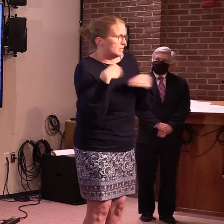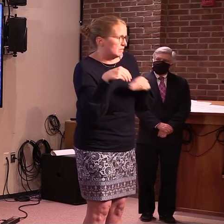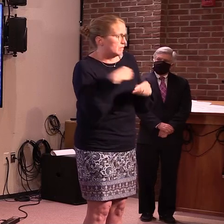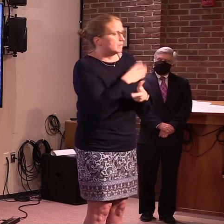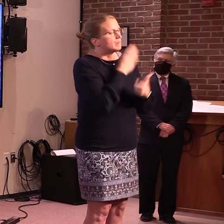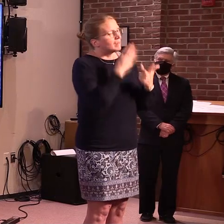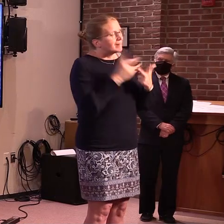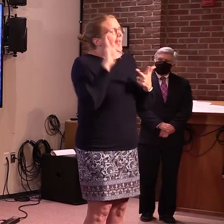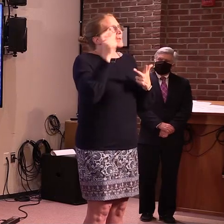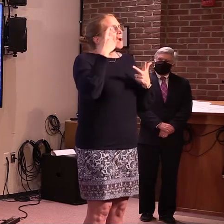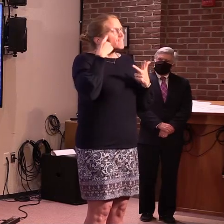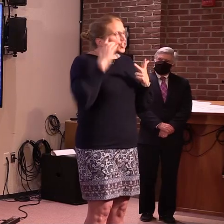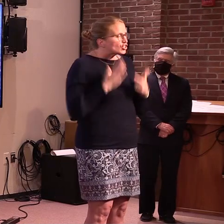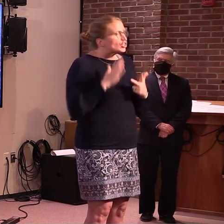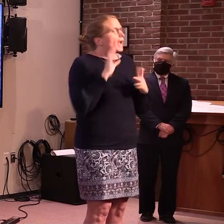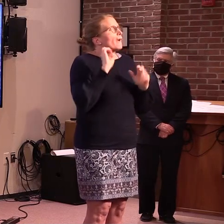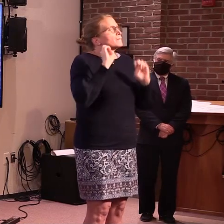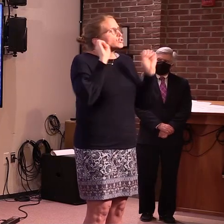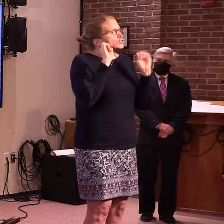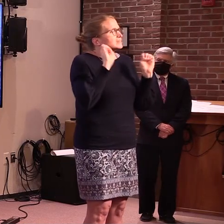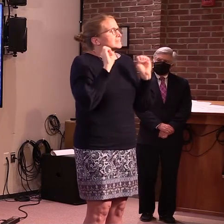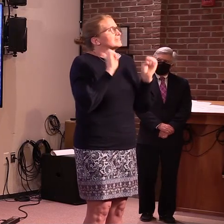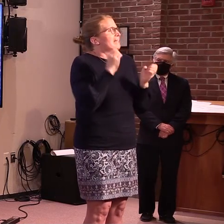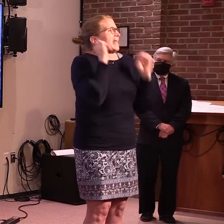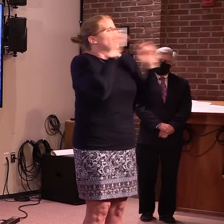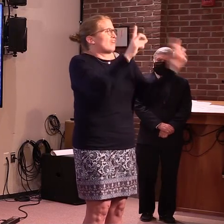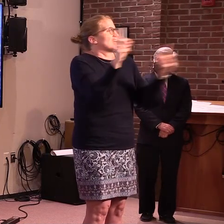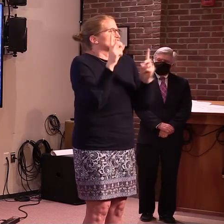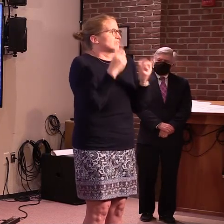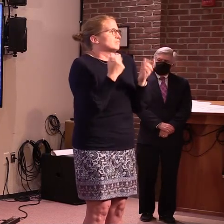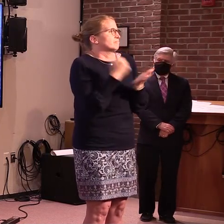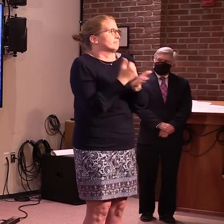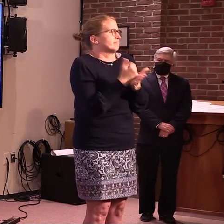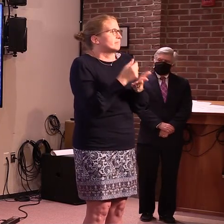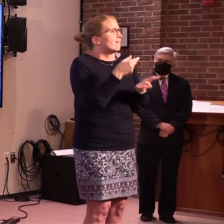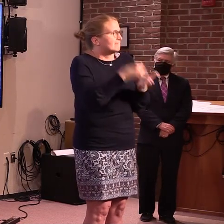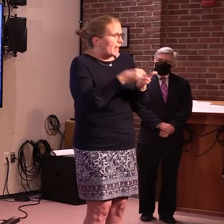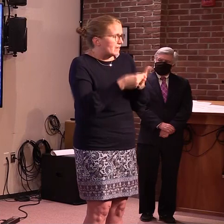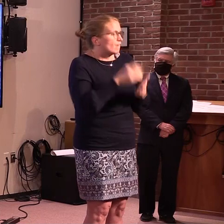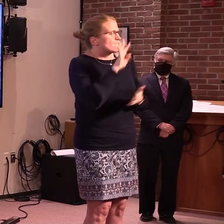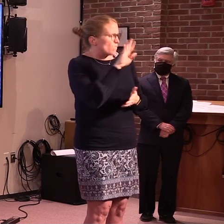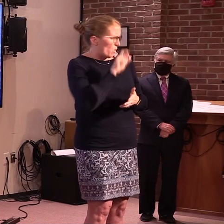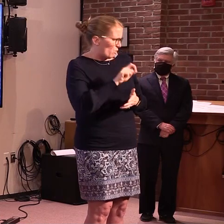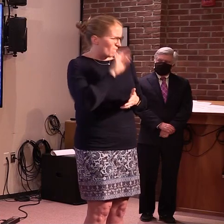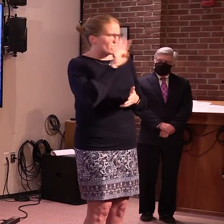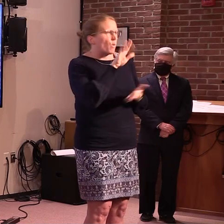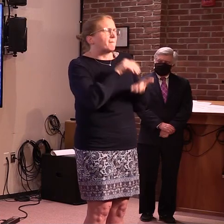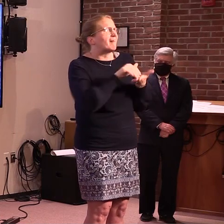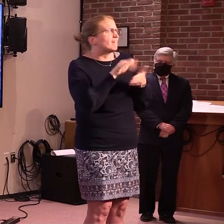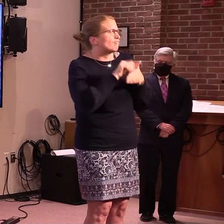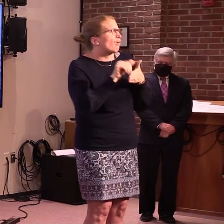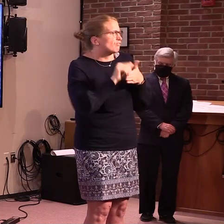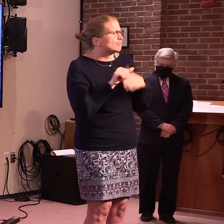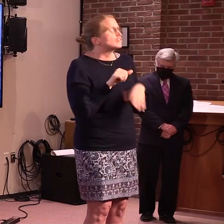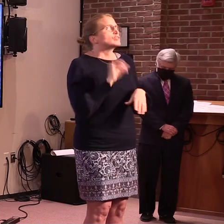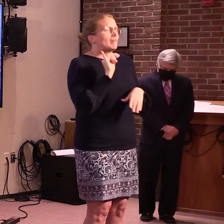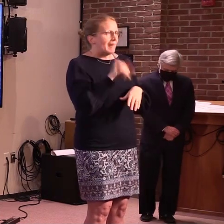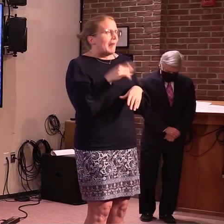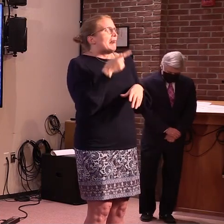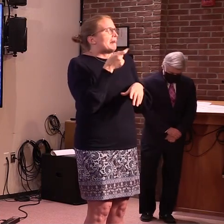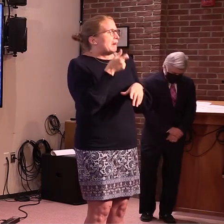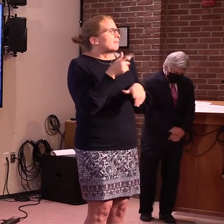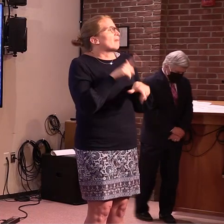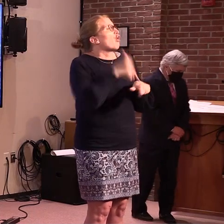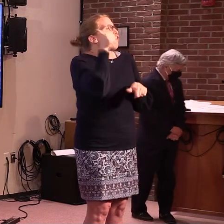Emergency Education Relief Fund of $4.4 million, which also has a longer time span. So part of the deliberations now